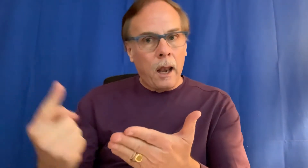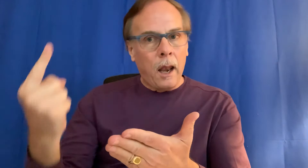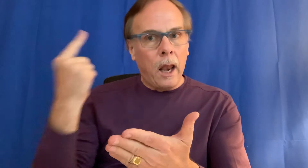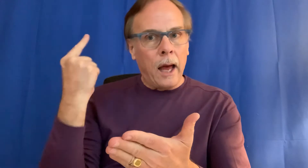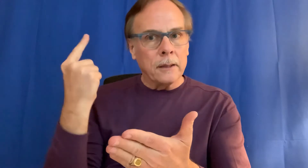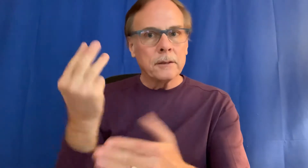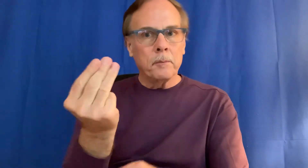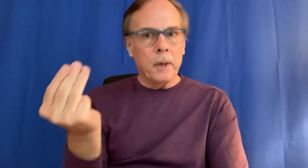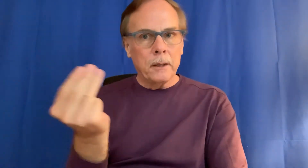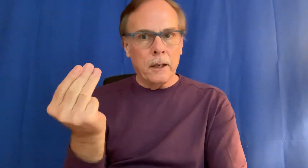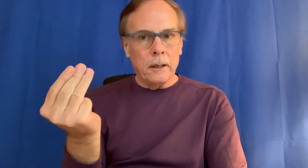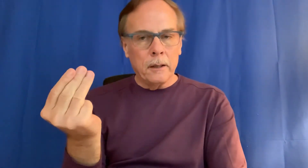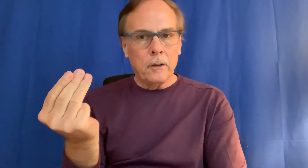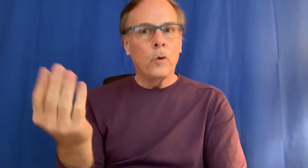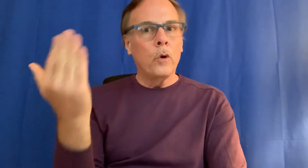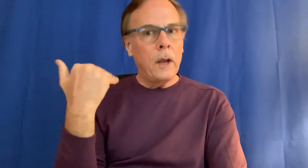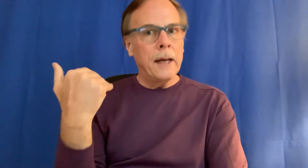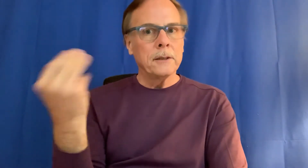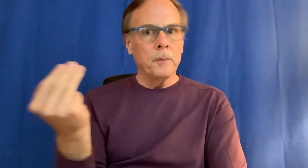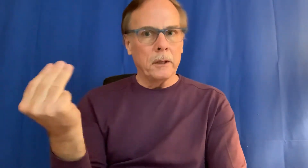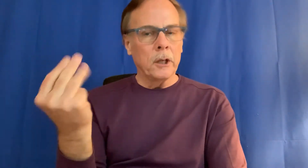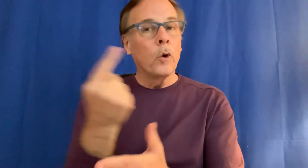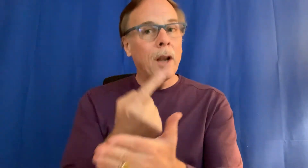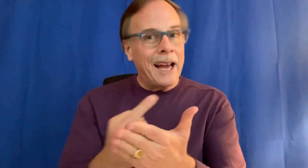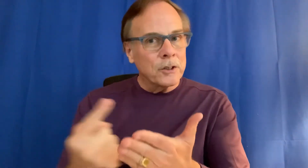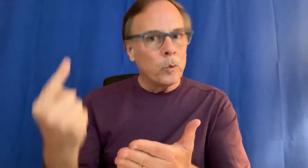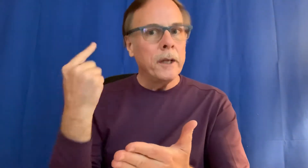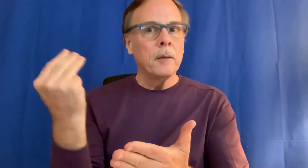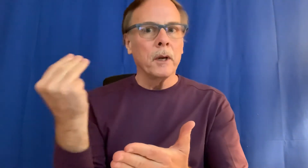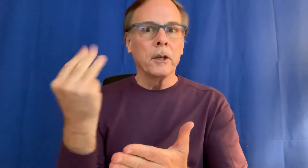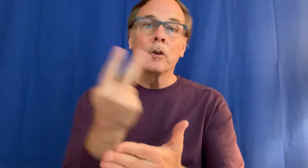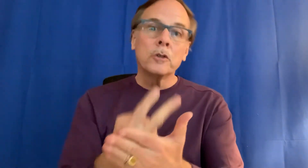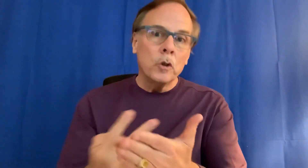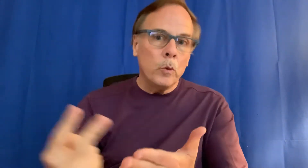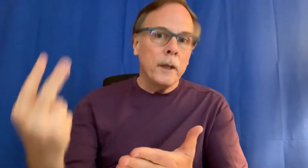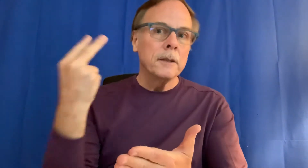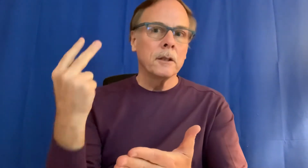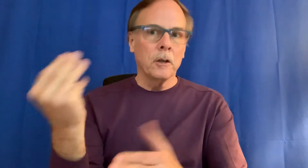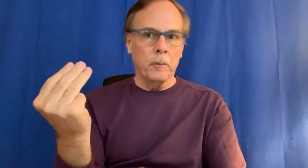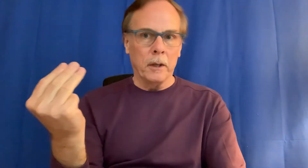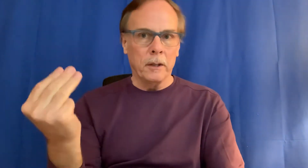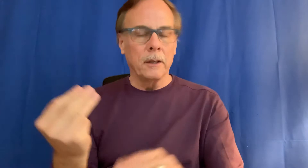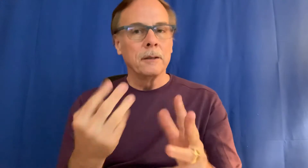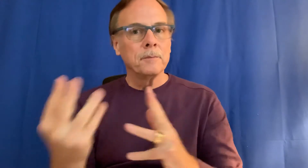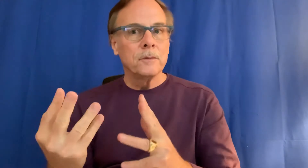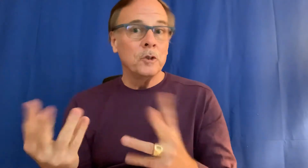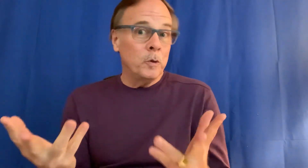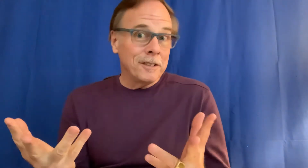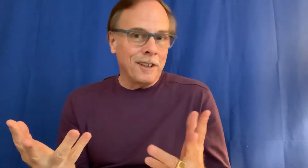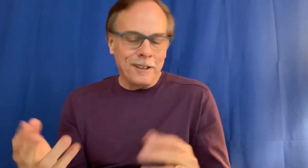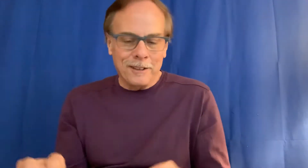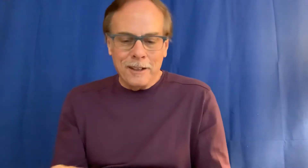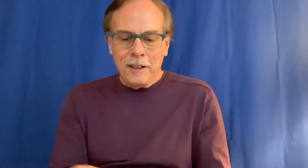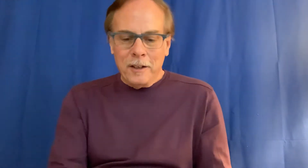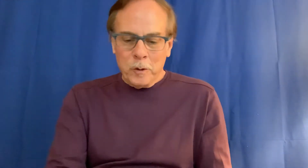or last Monday, or last week Monday, or 2 weeks ago Monday. You decide. You'll see